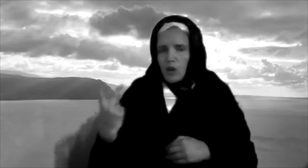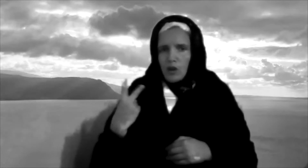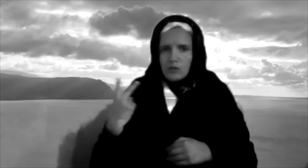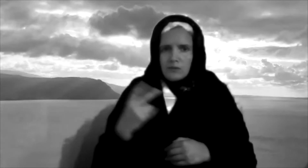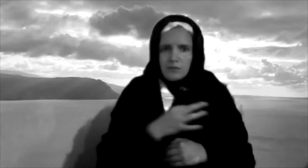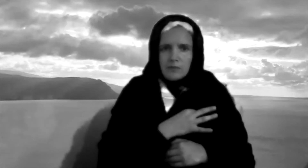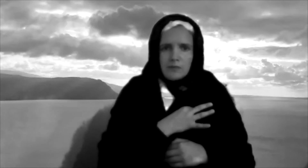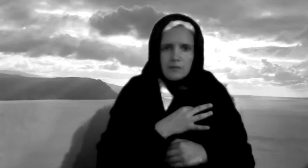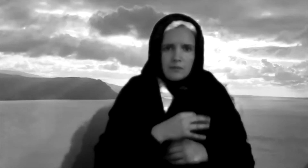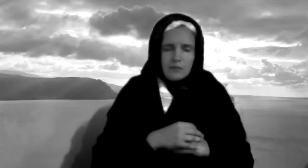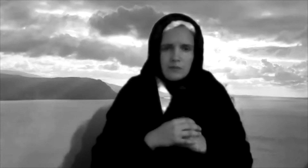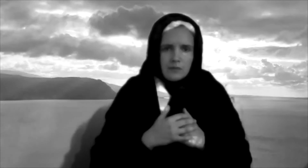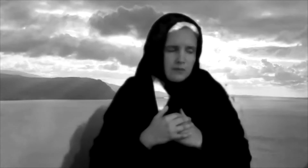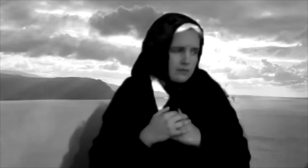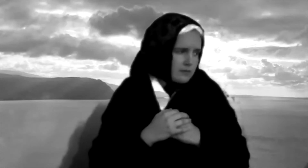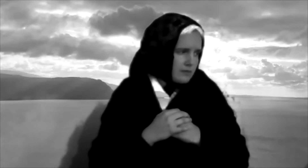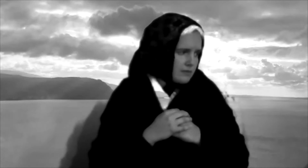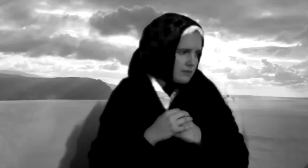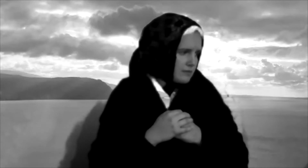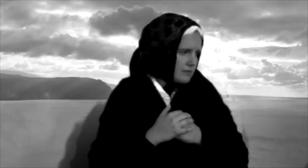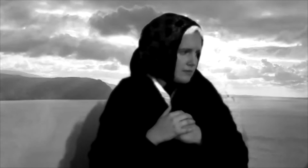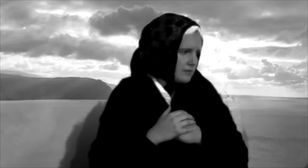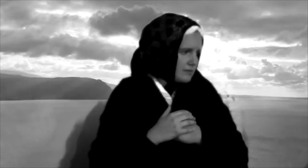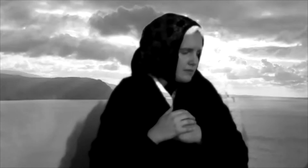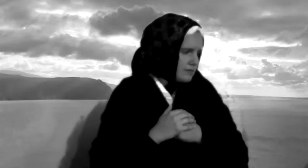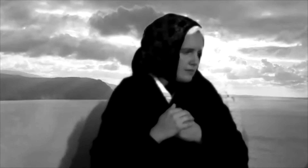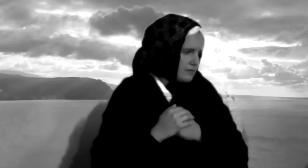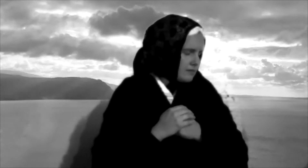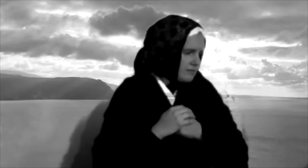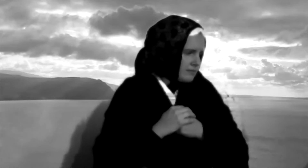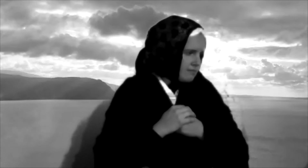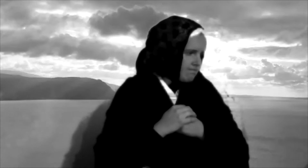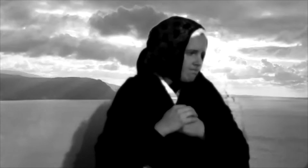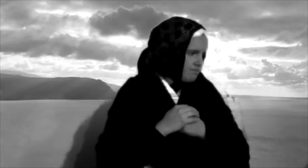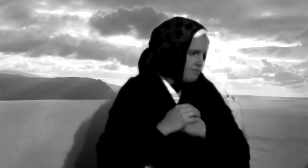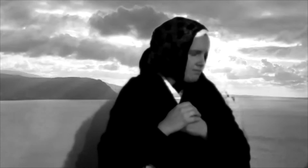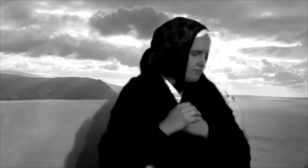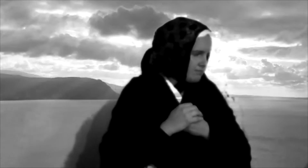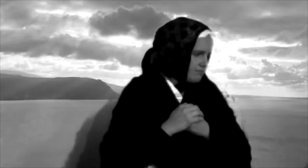Imagine seeing the island all the way down to the last three of us.